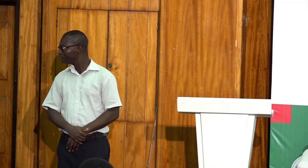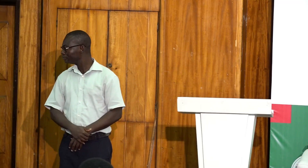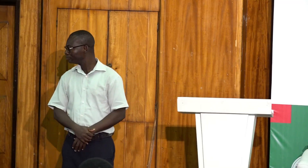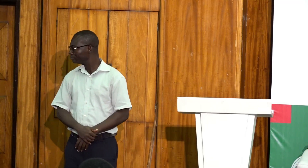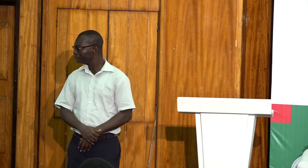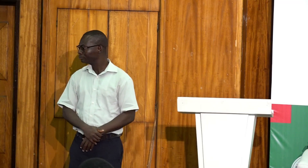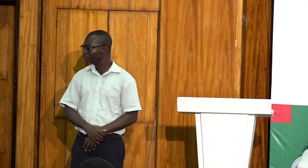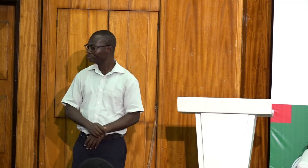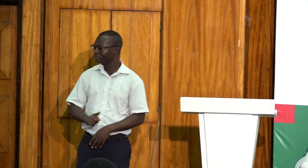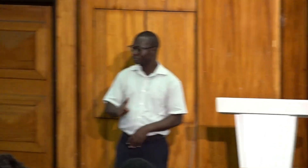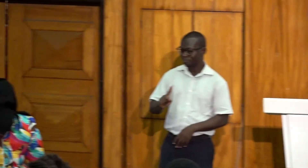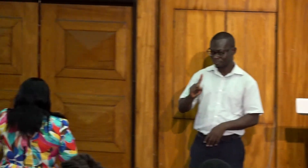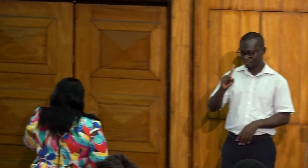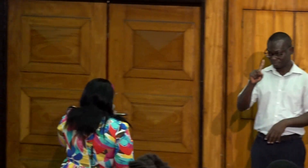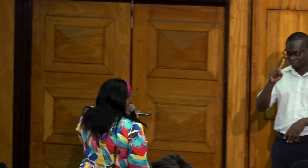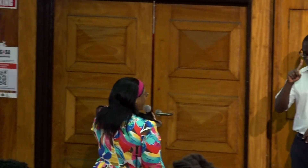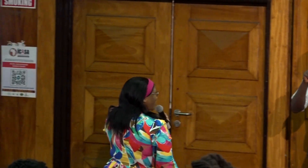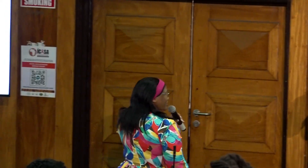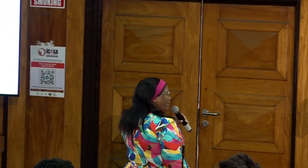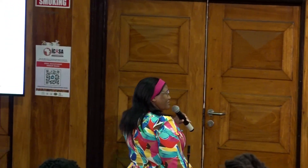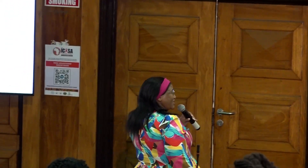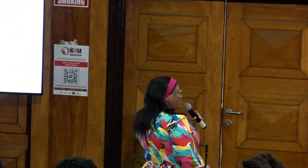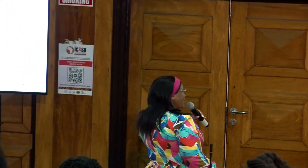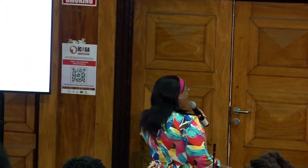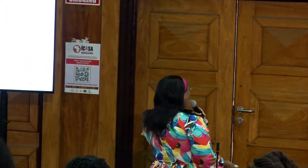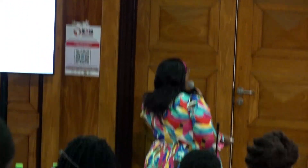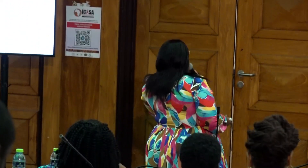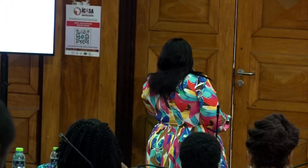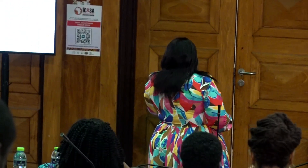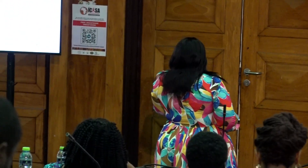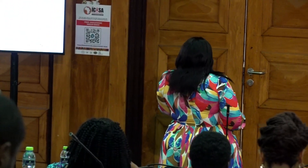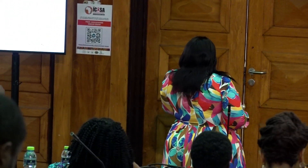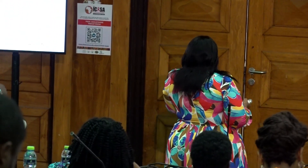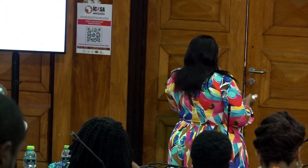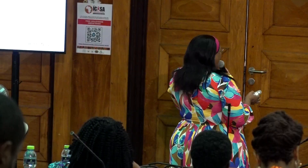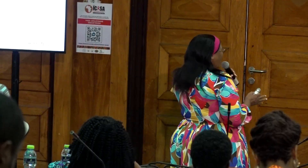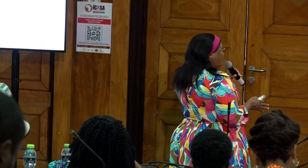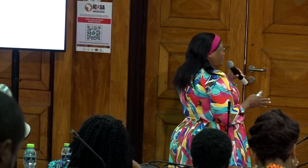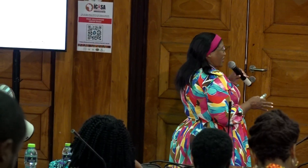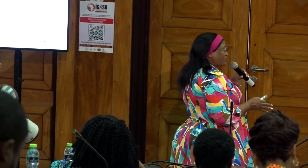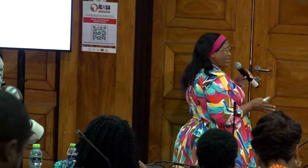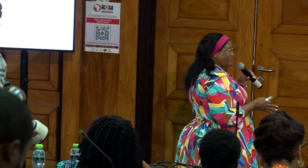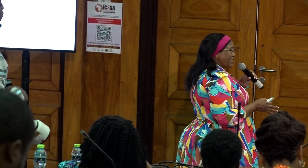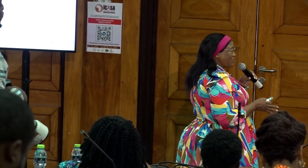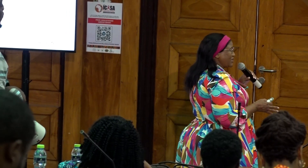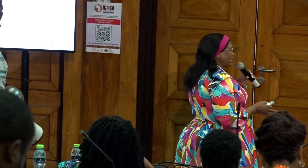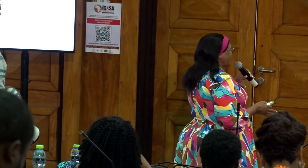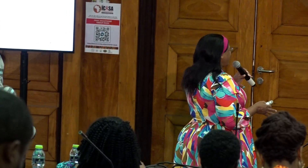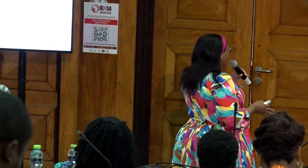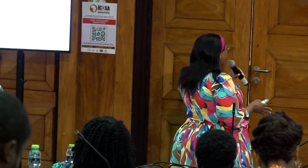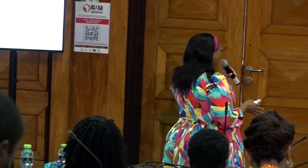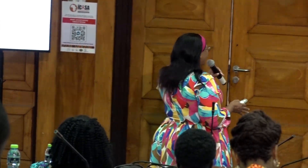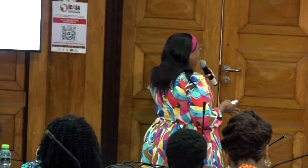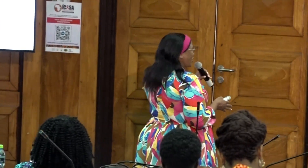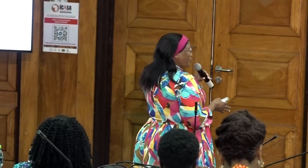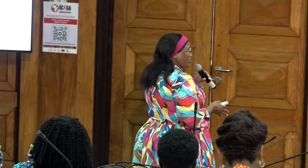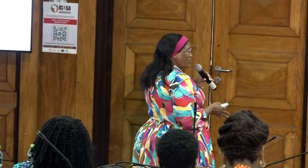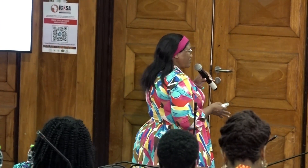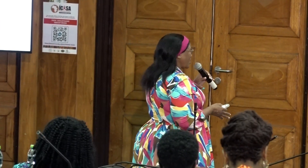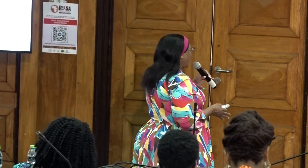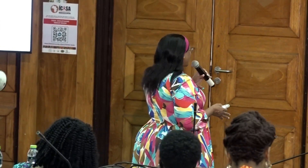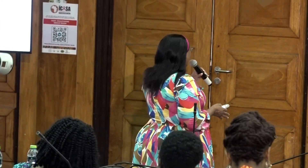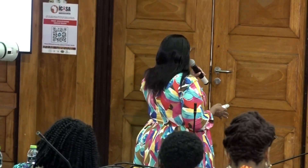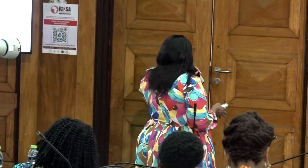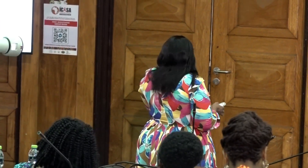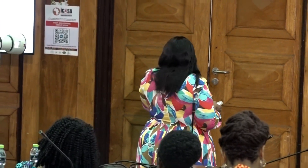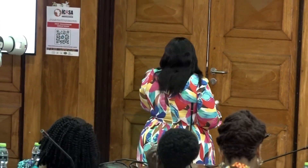The first one is around shared ownership of health outcomes. Part of the outcomes that we see in facilities can not only